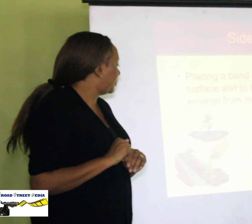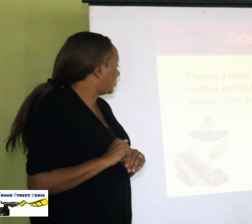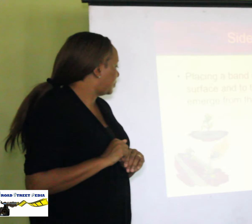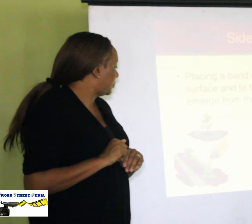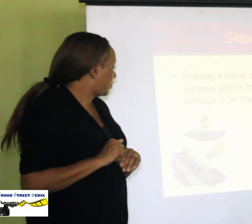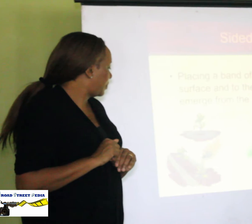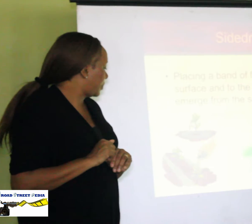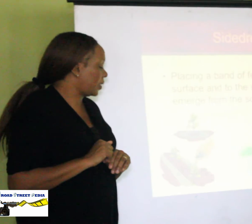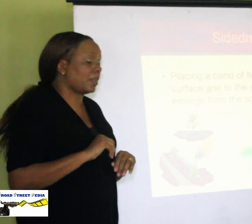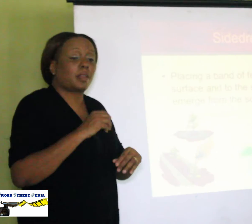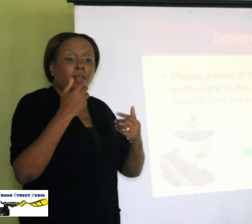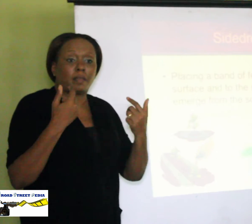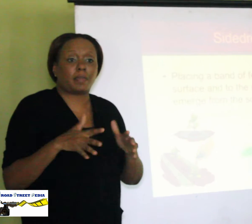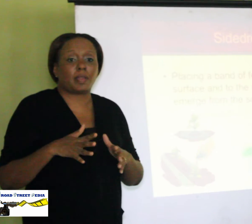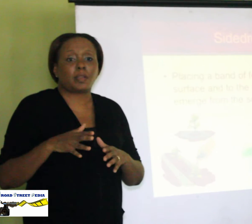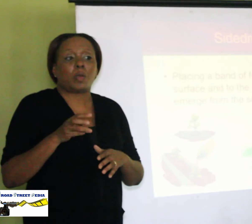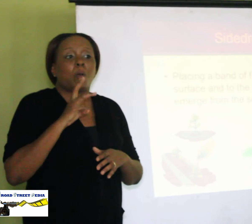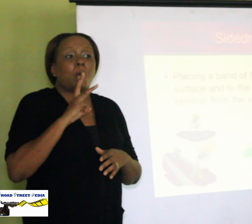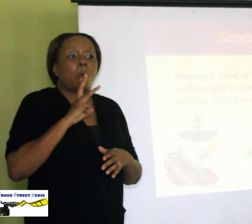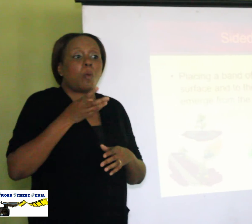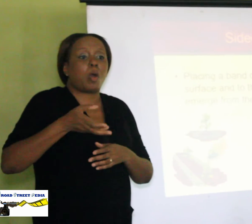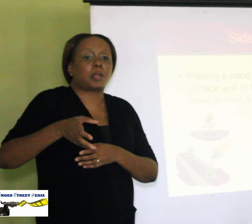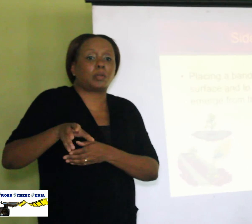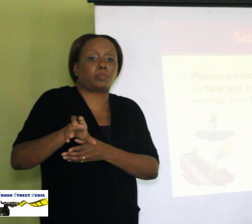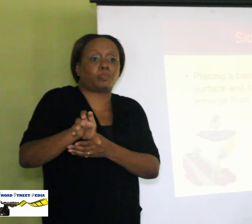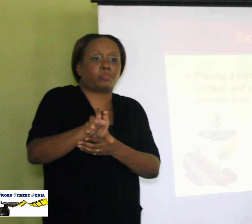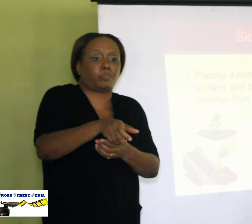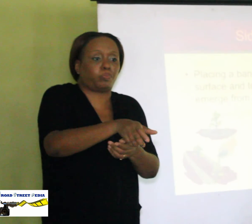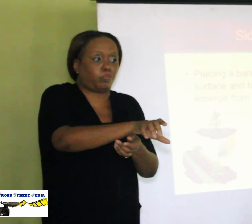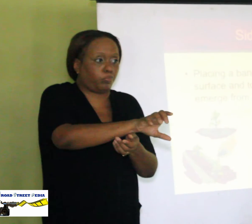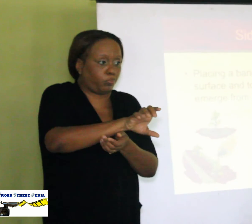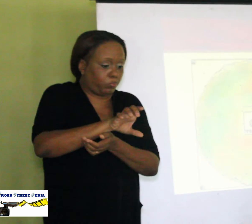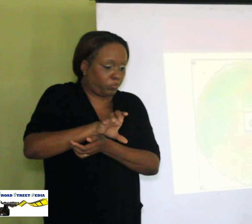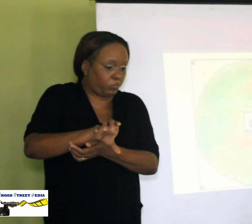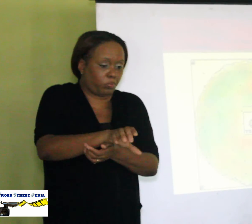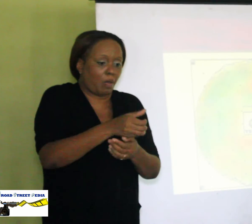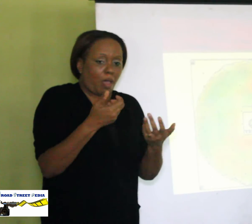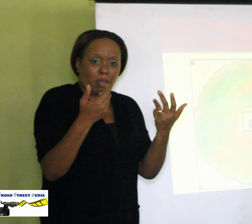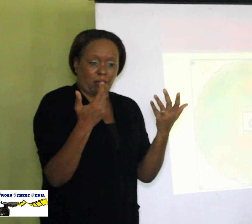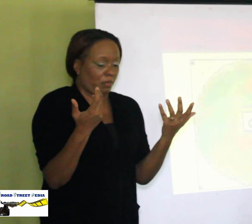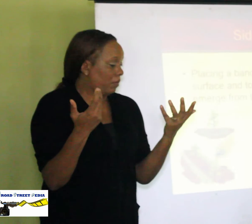best to water or irrigate right after. Right?